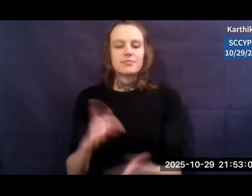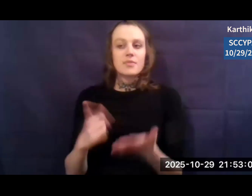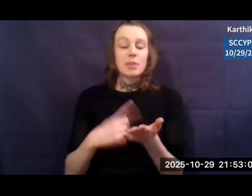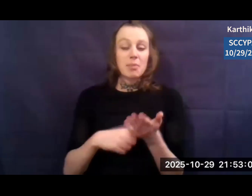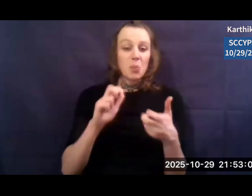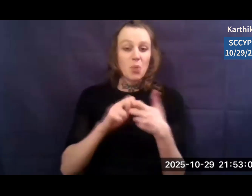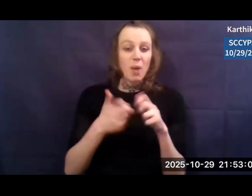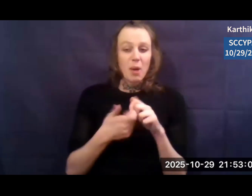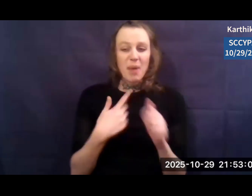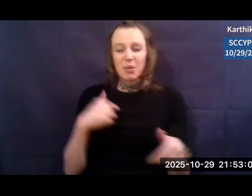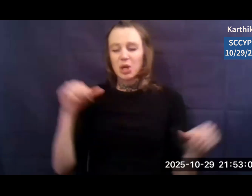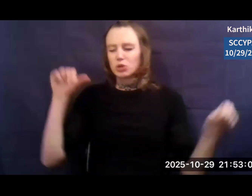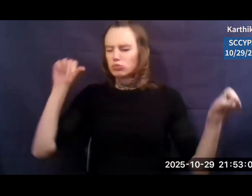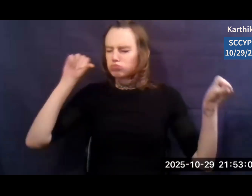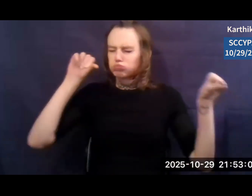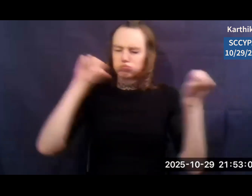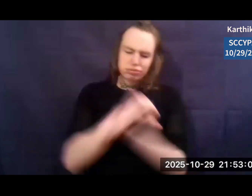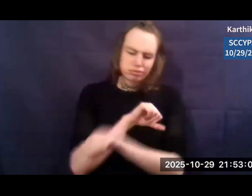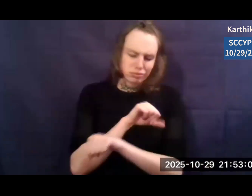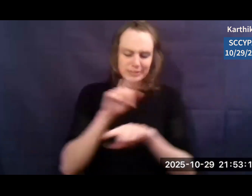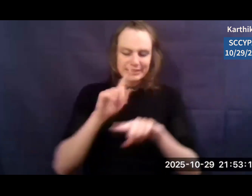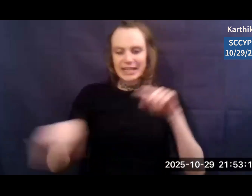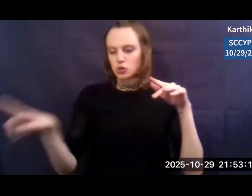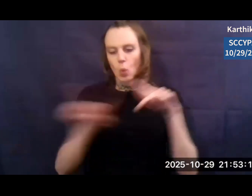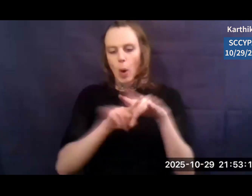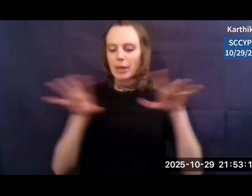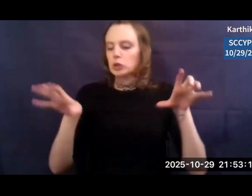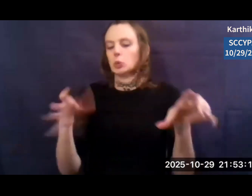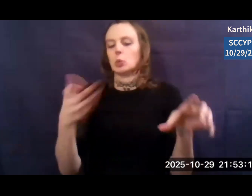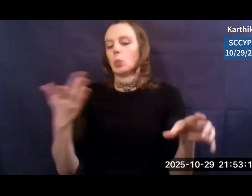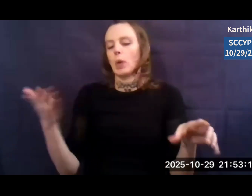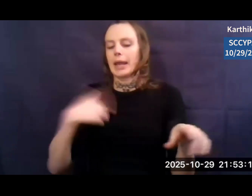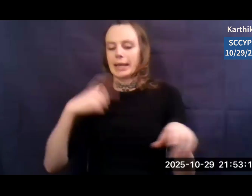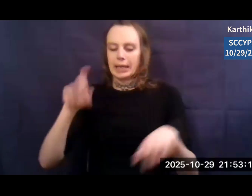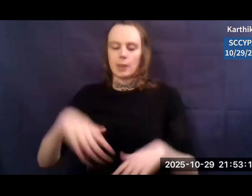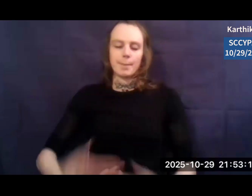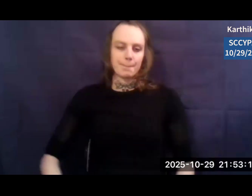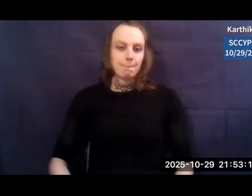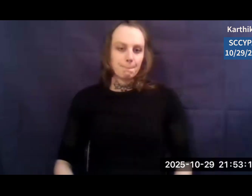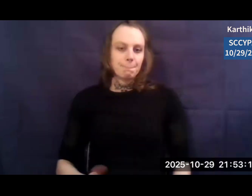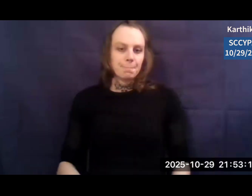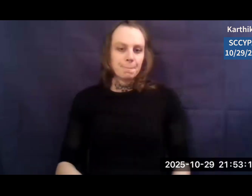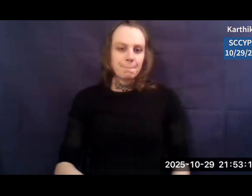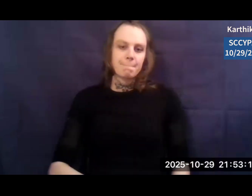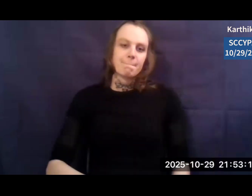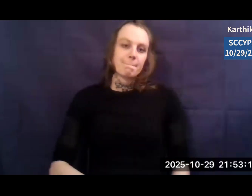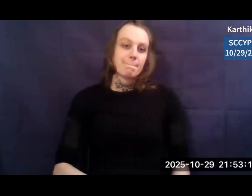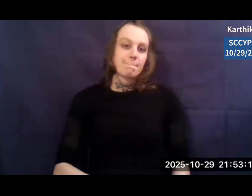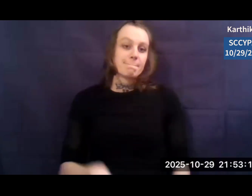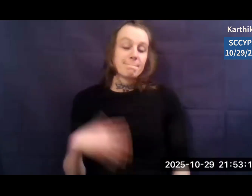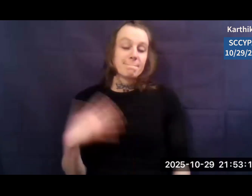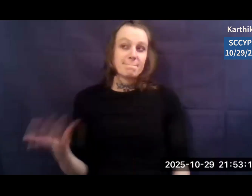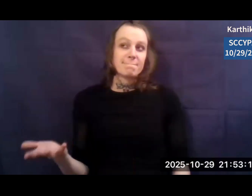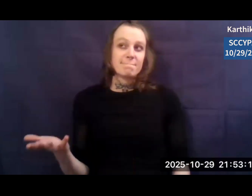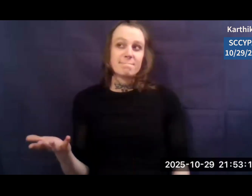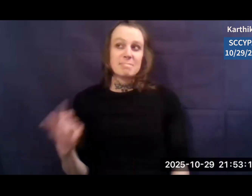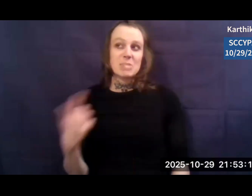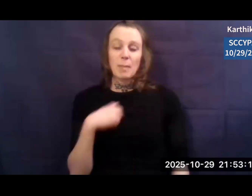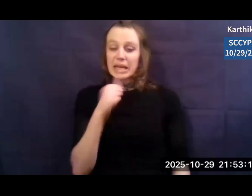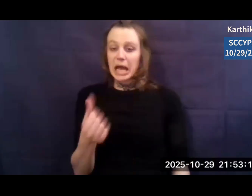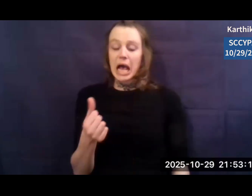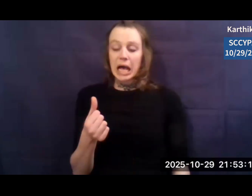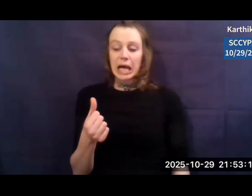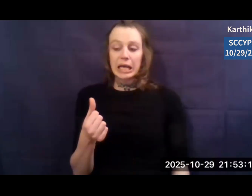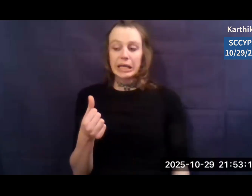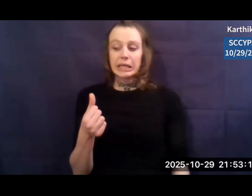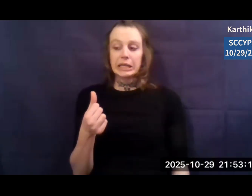like wasted to like show up somewhere and like do the thing that I'm supposed to do. But it wasn't a lack of courage that was holding me